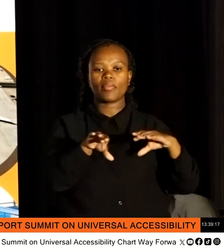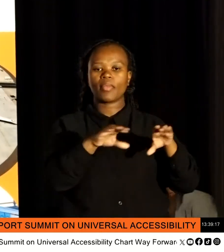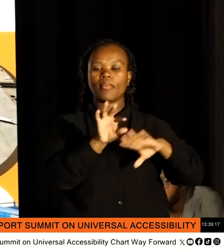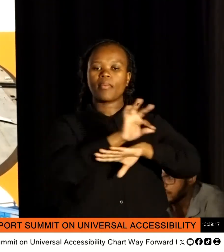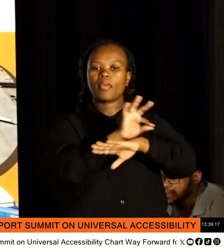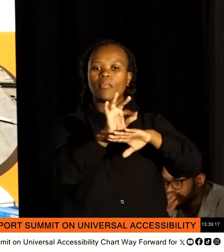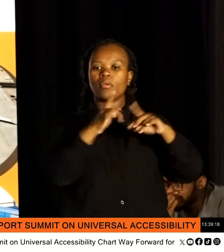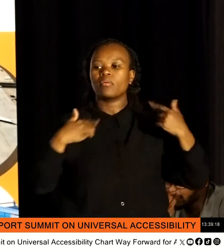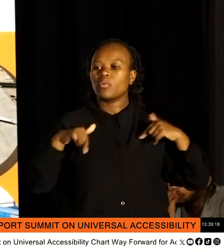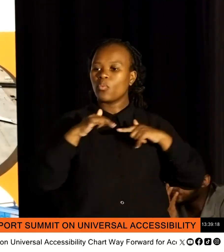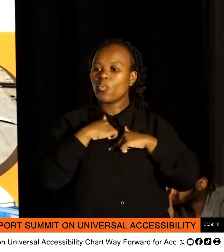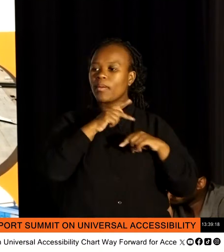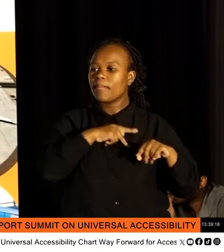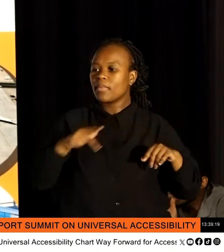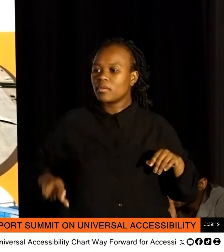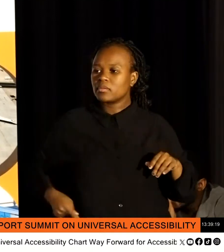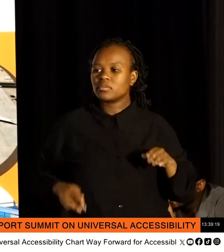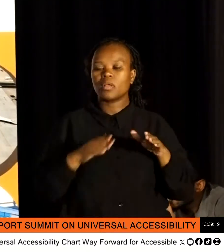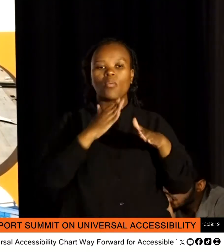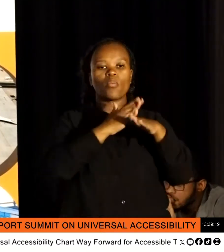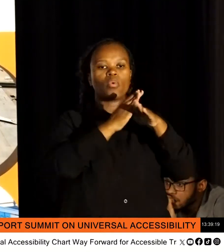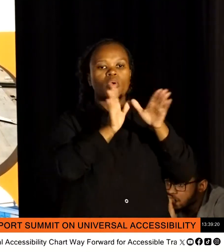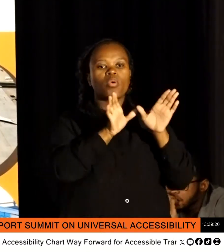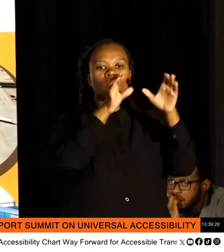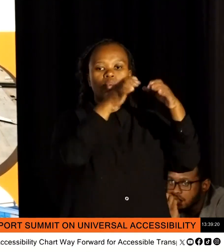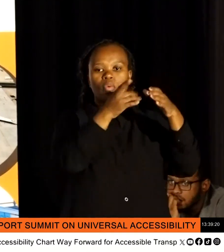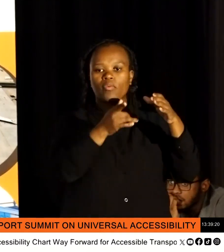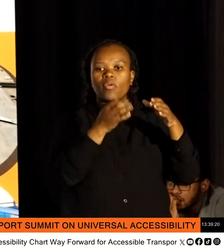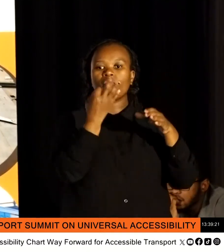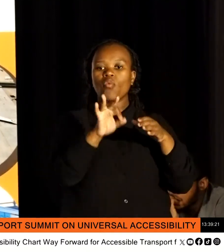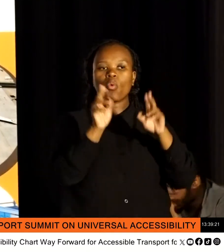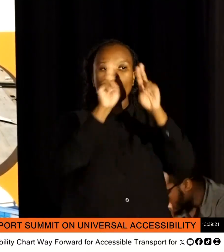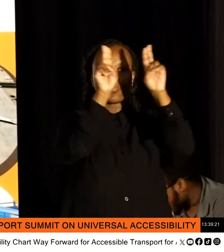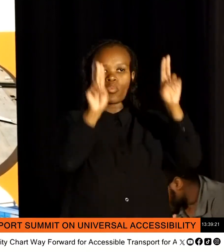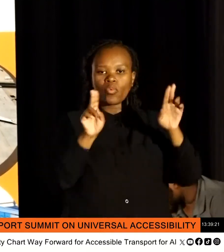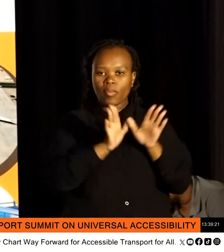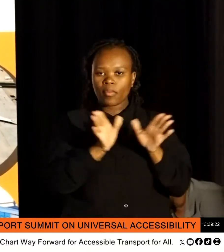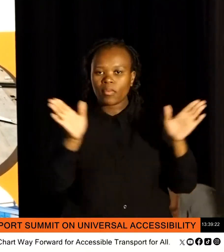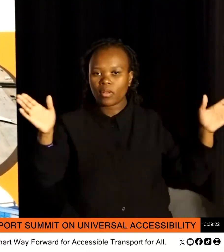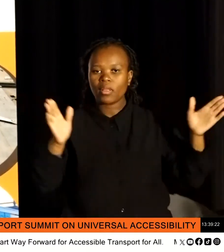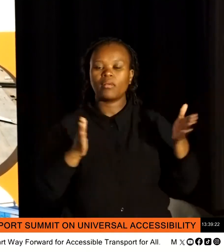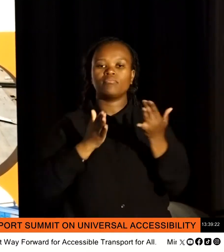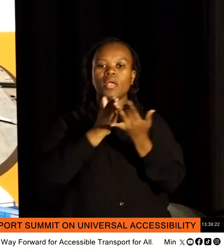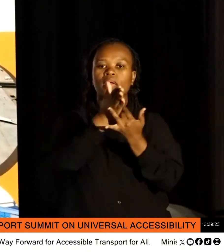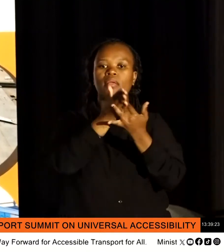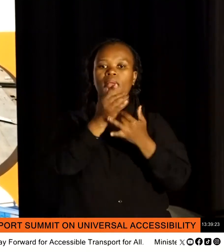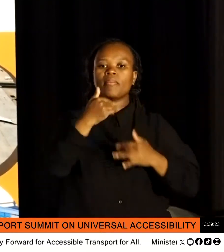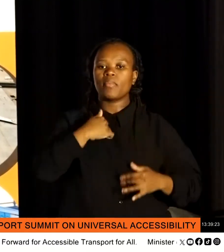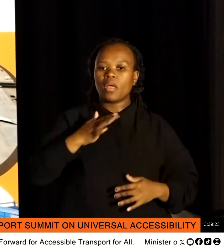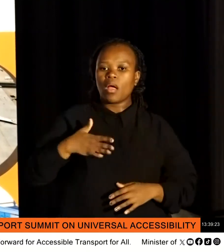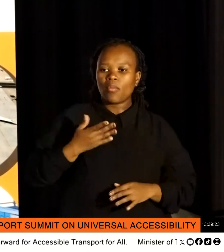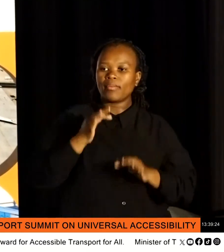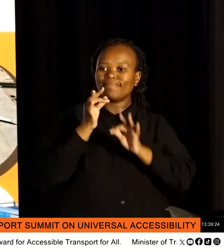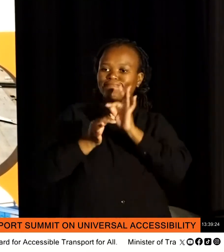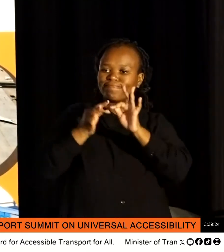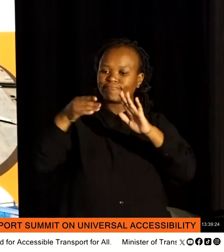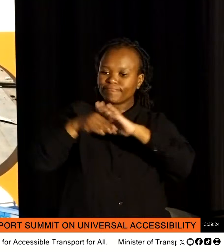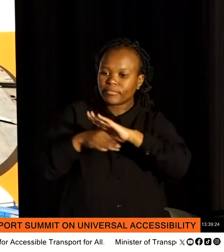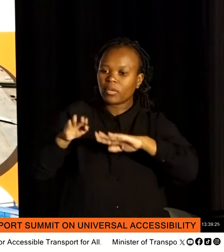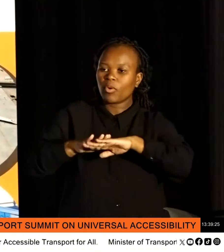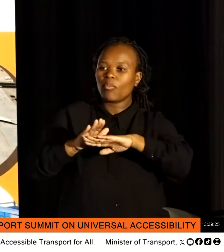as the Presidential Working Group set forth for universal access, and I would like to take that further, but